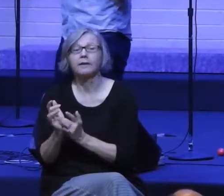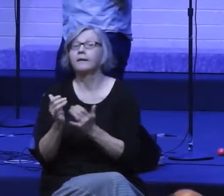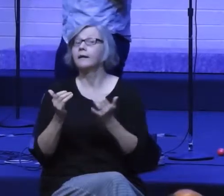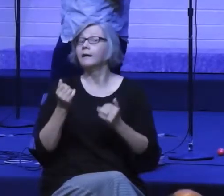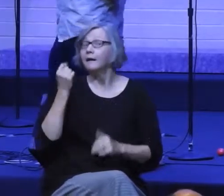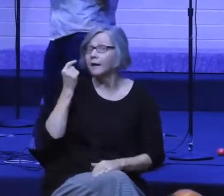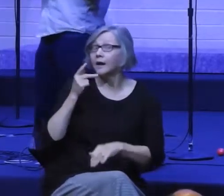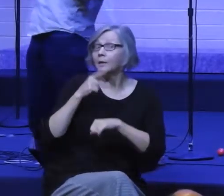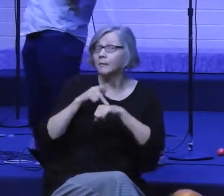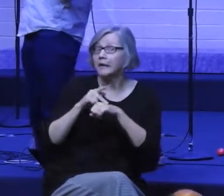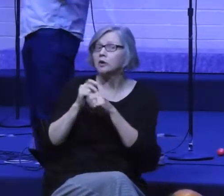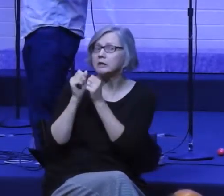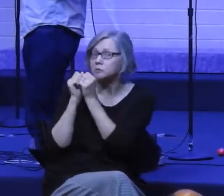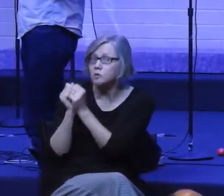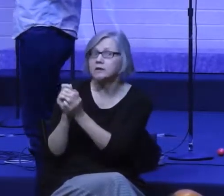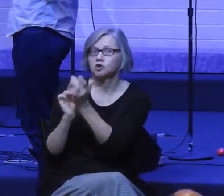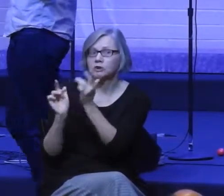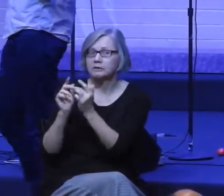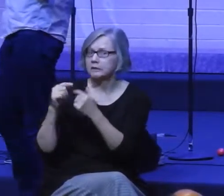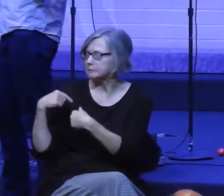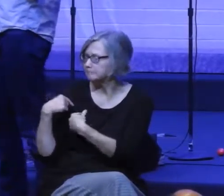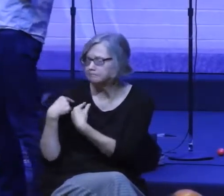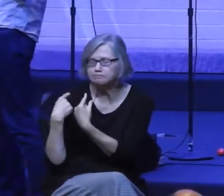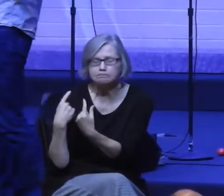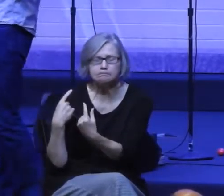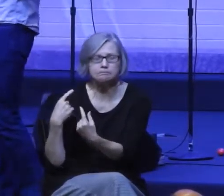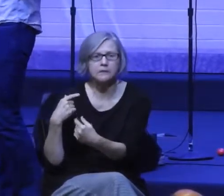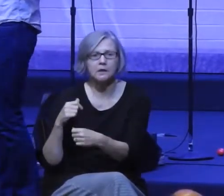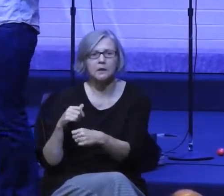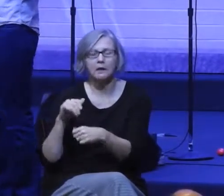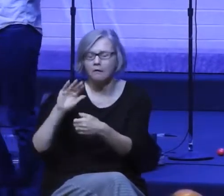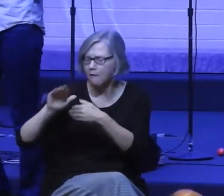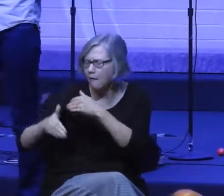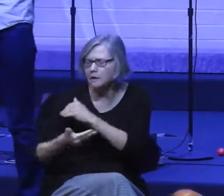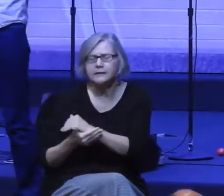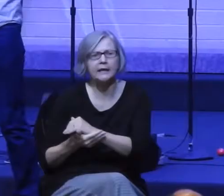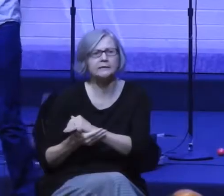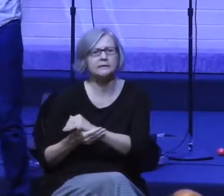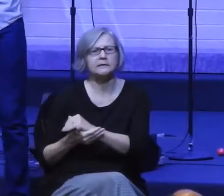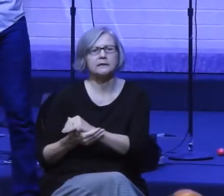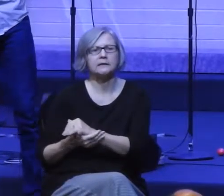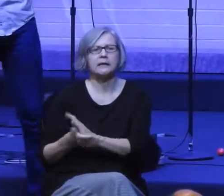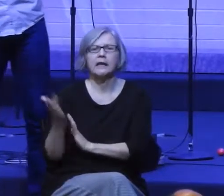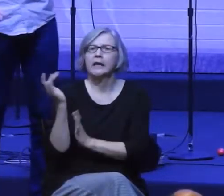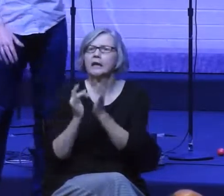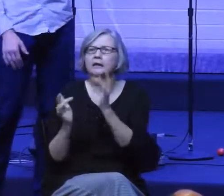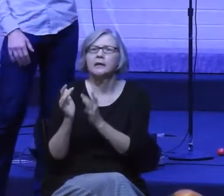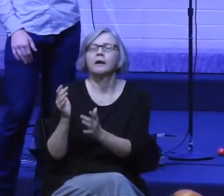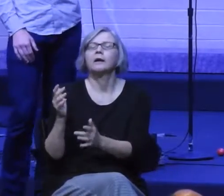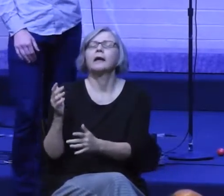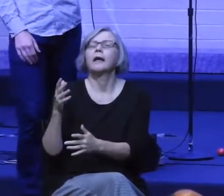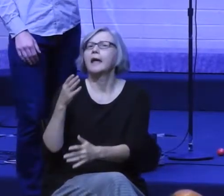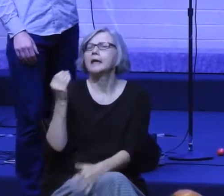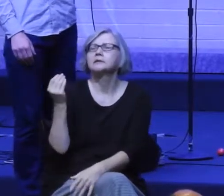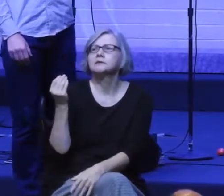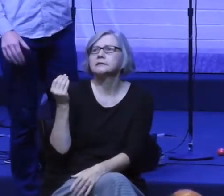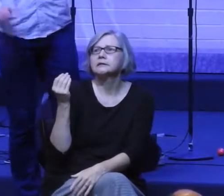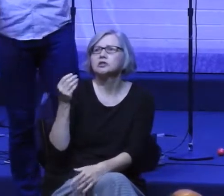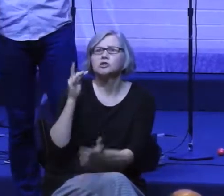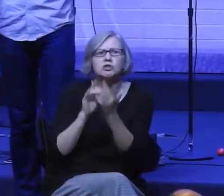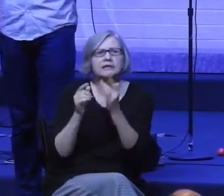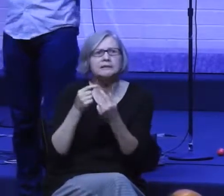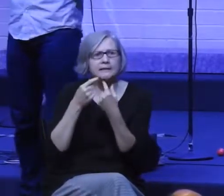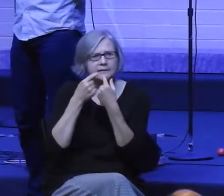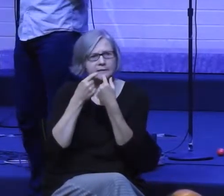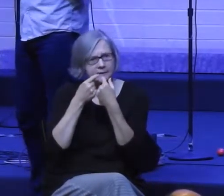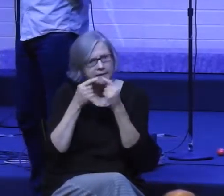night. And as the story goes, one of the other disciples, Judas, brings the soldiers and they're going to